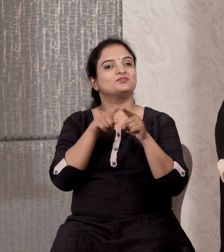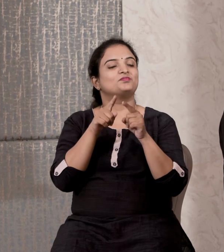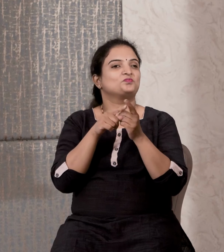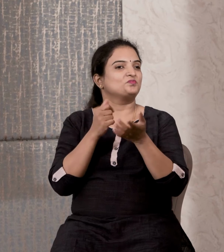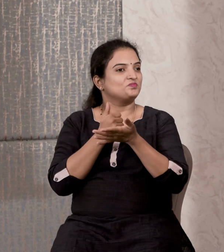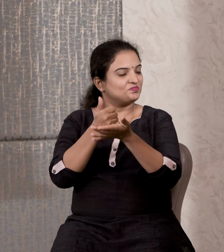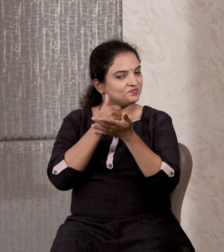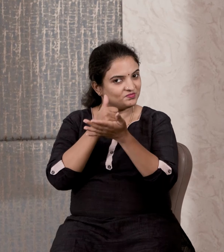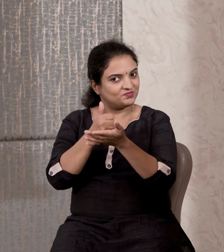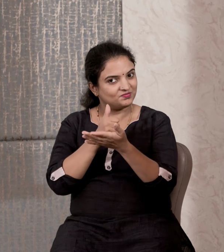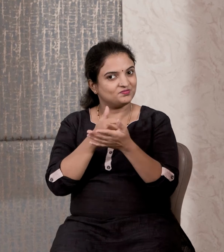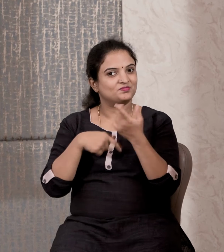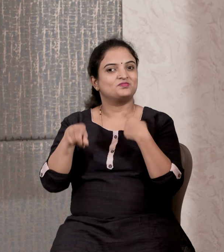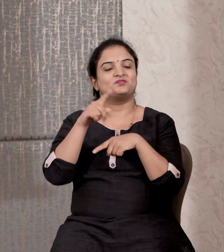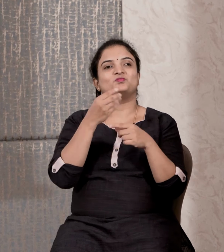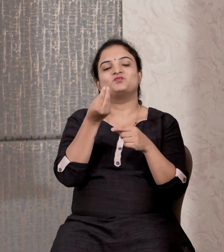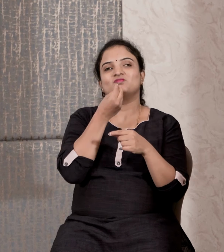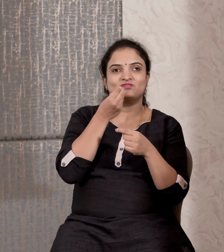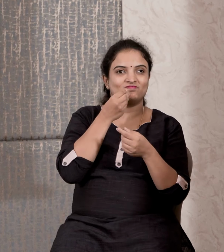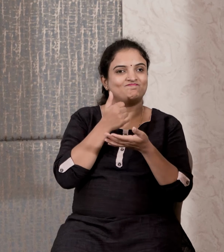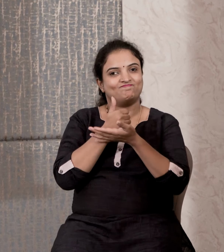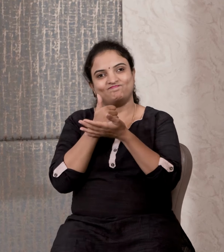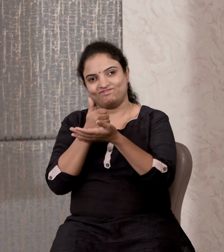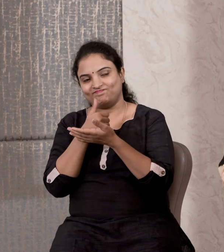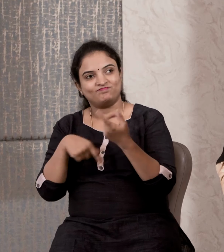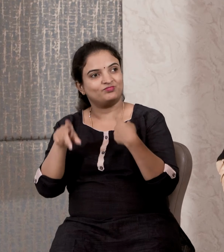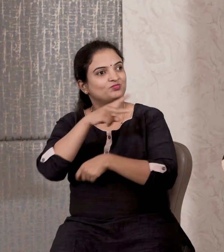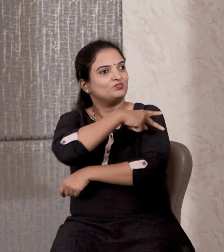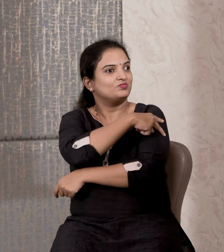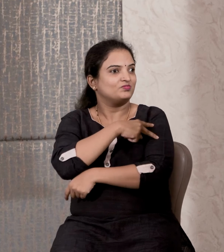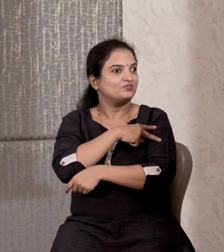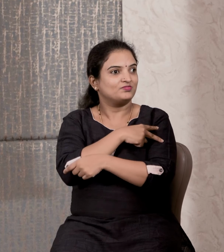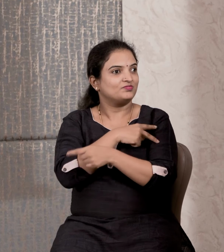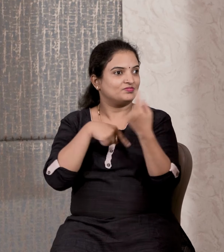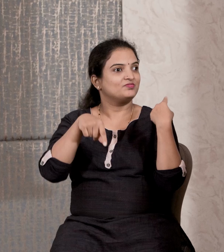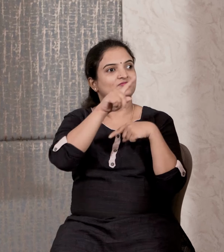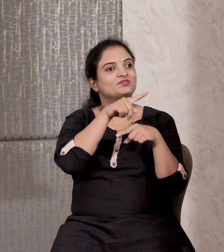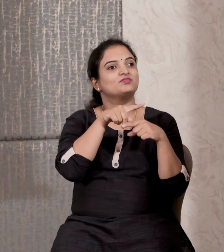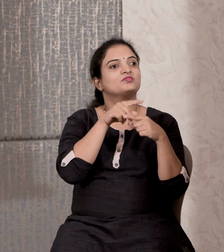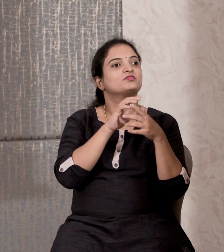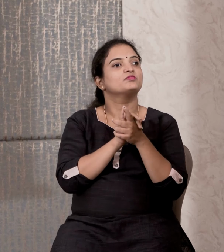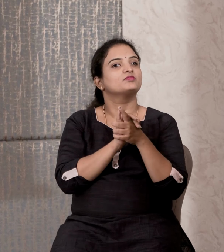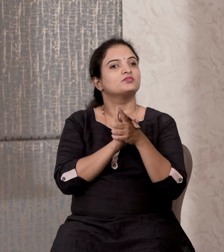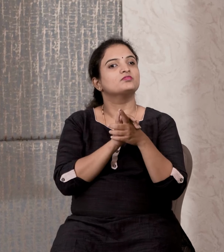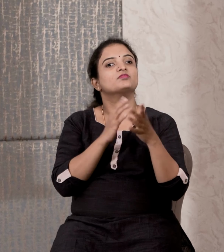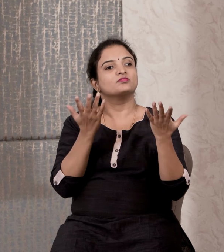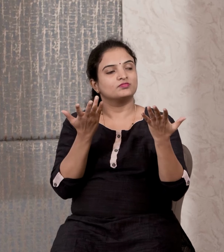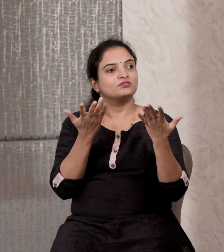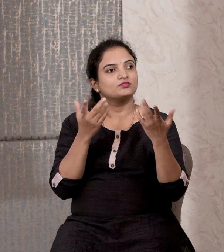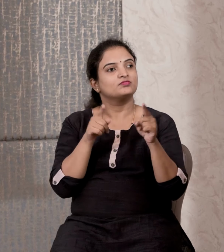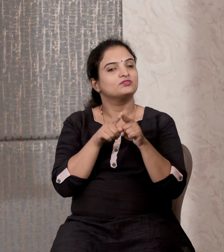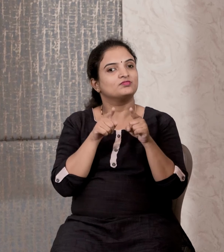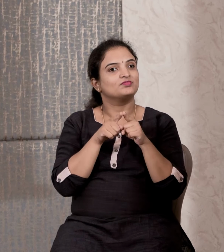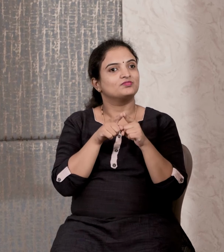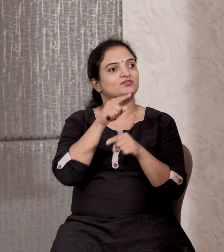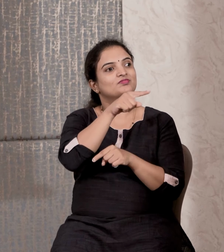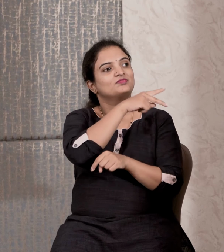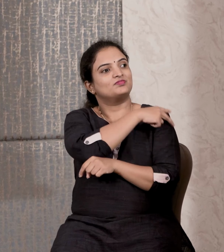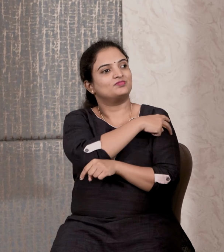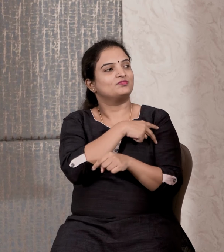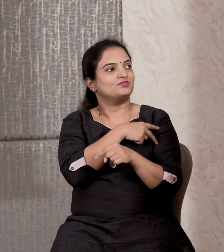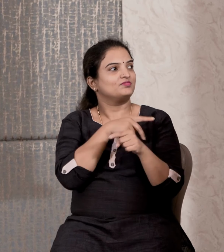or while taking the food and everywhere, we had so many volunteers here who actually helped. And of course, by the way, those volunteers were